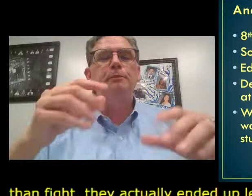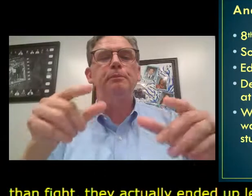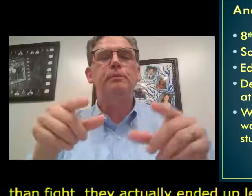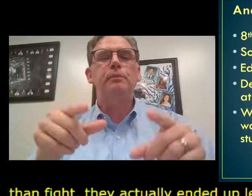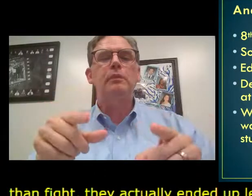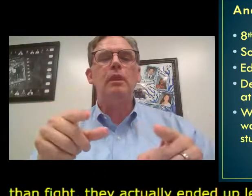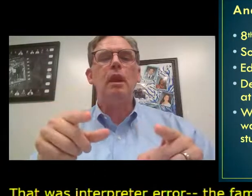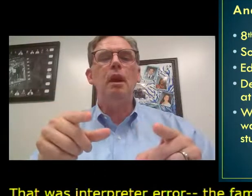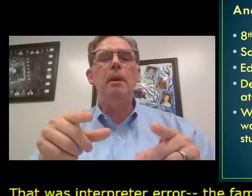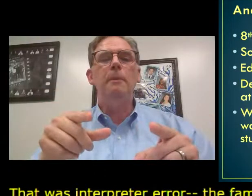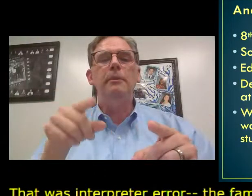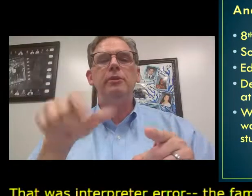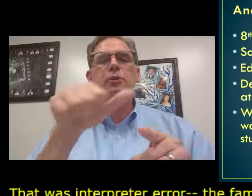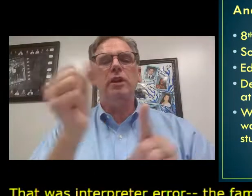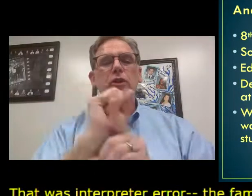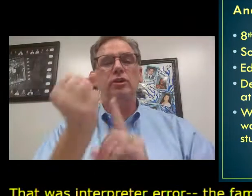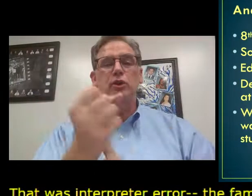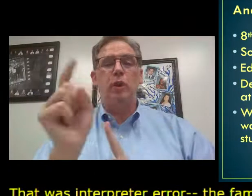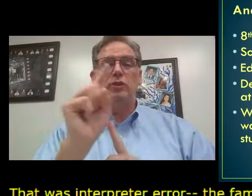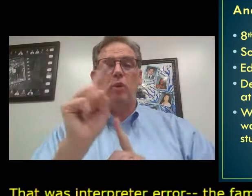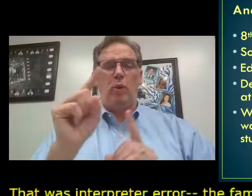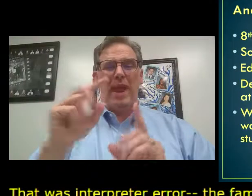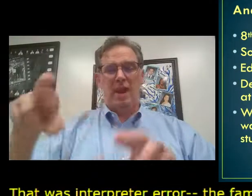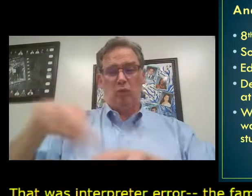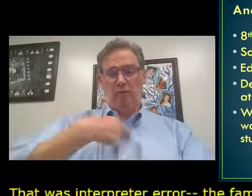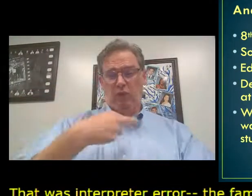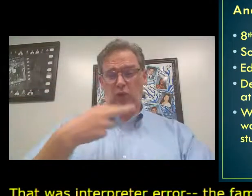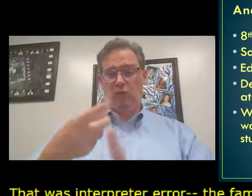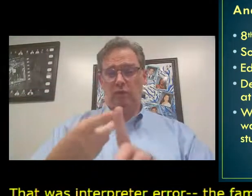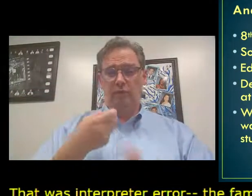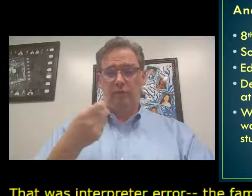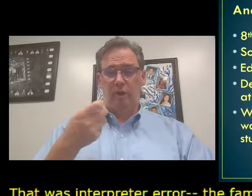I'll try. I know I'm running out of time, but I'll try to be brief.